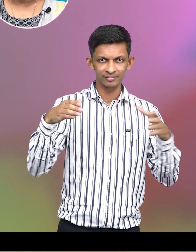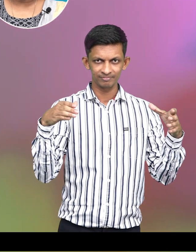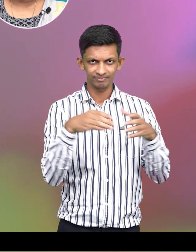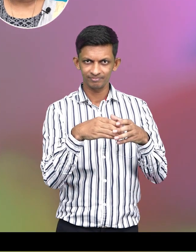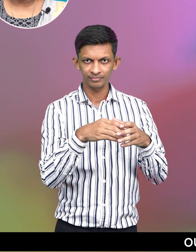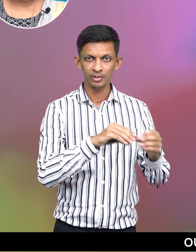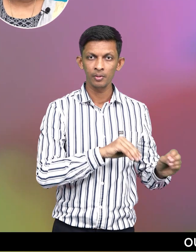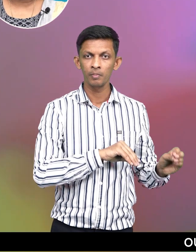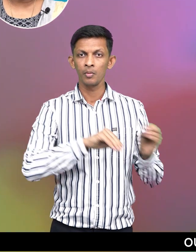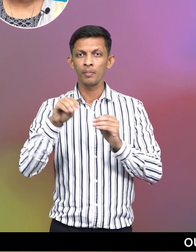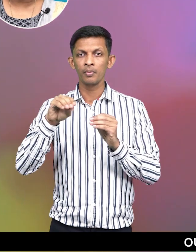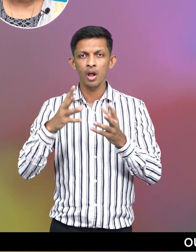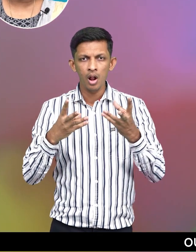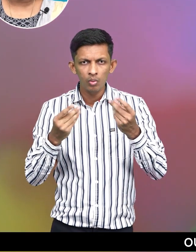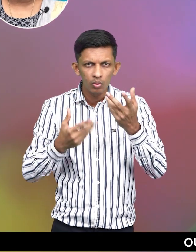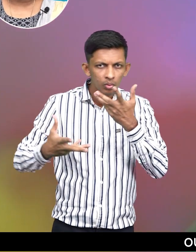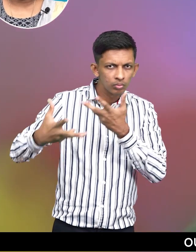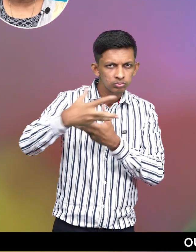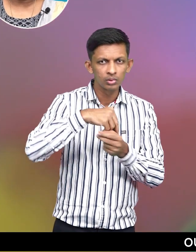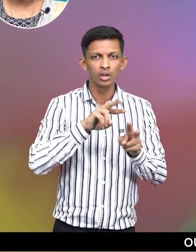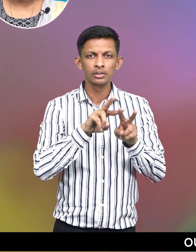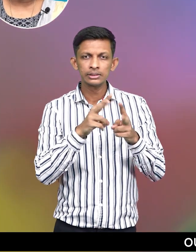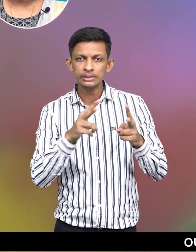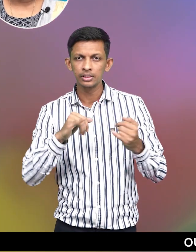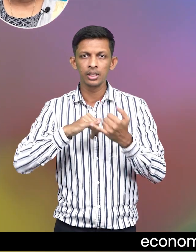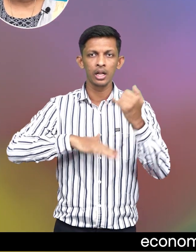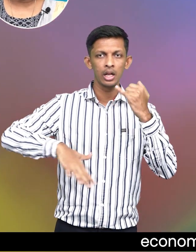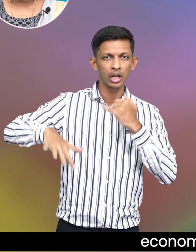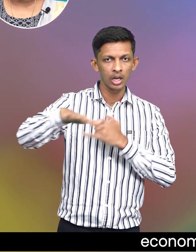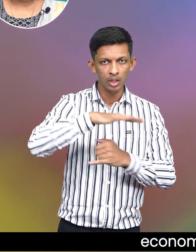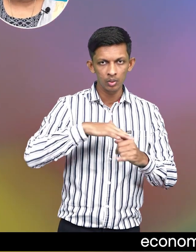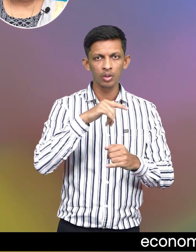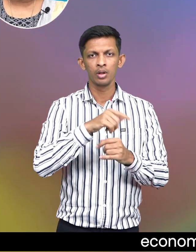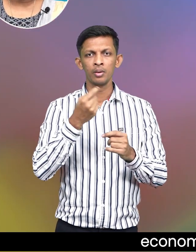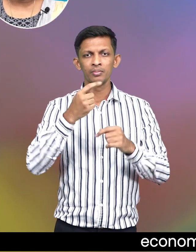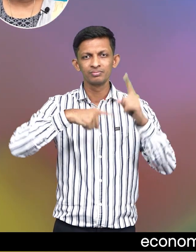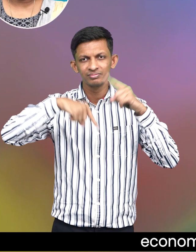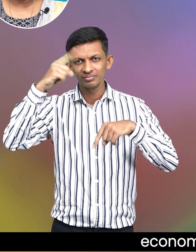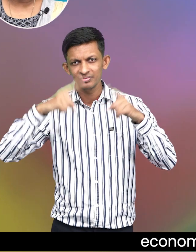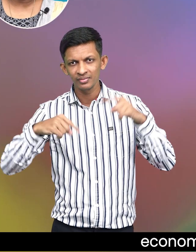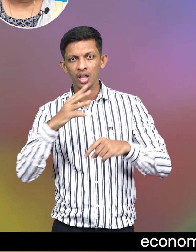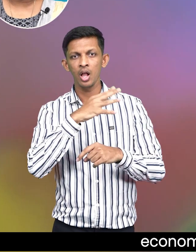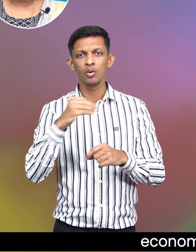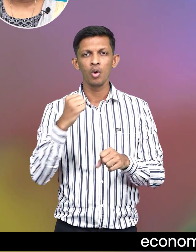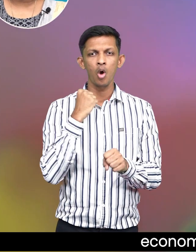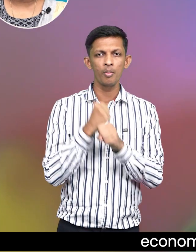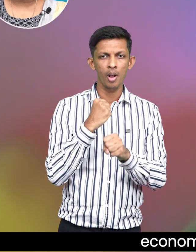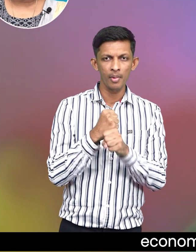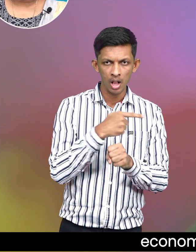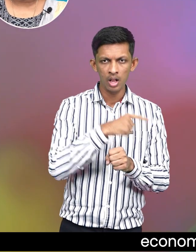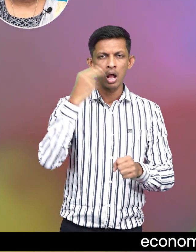Migration arises out of various social, economic and political